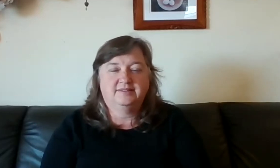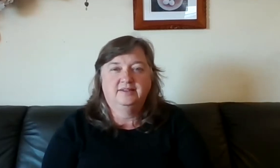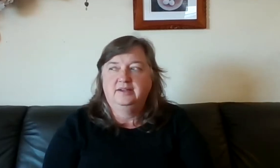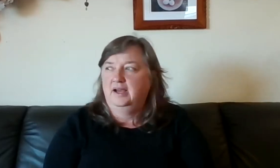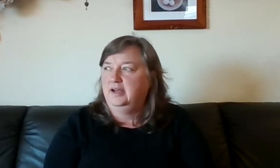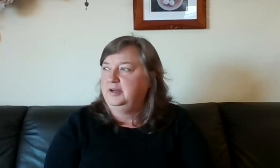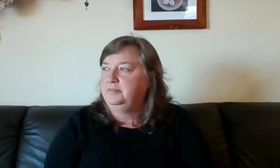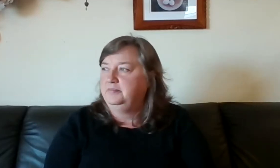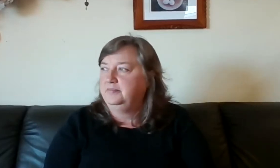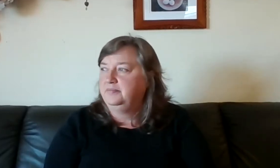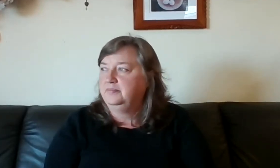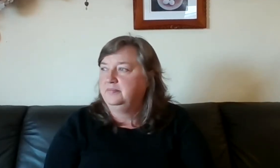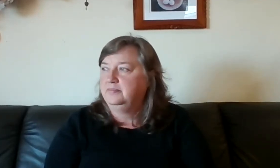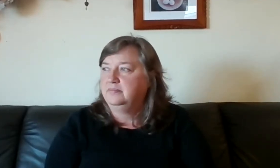sense. Trying